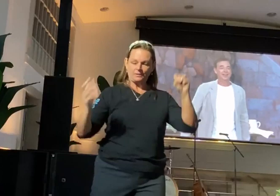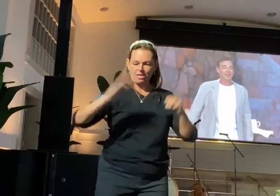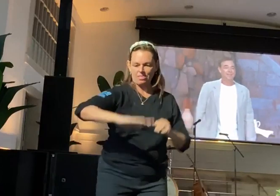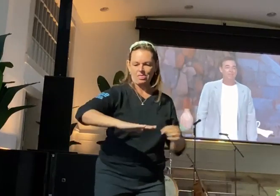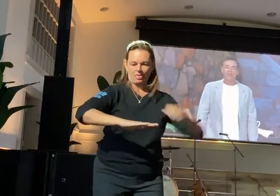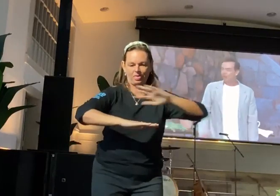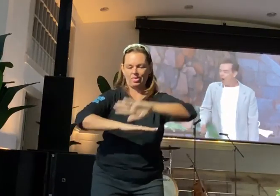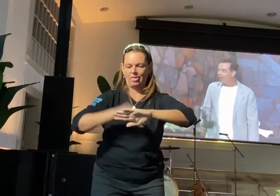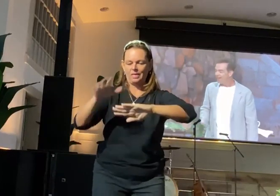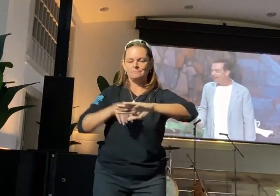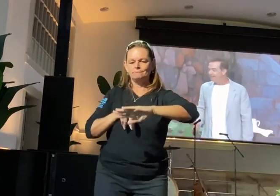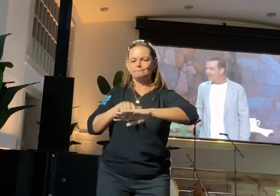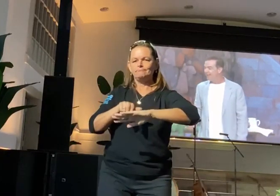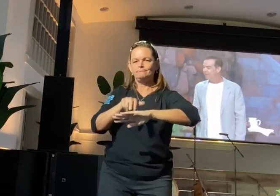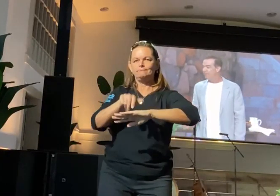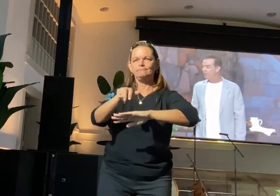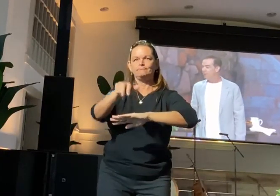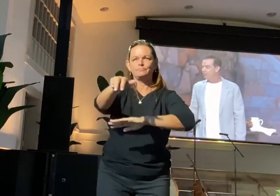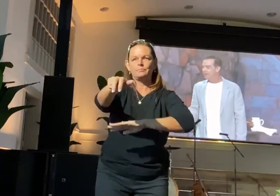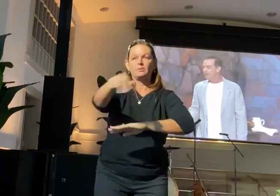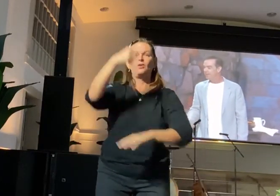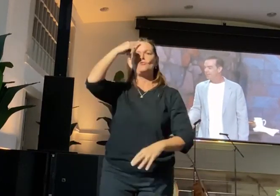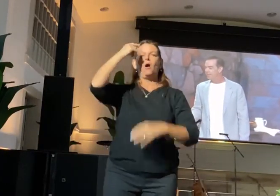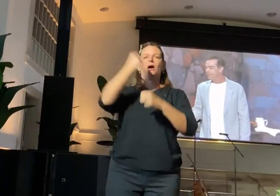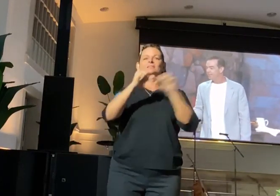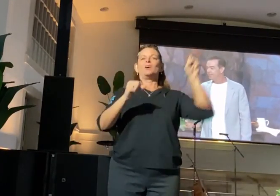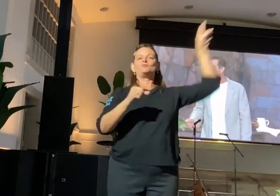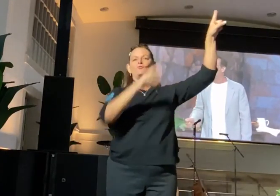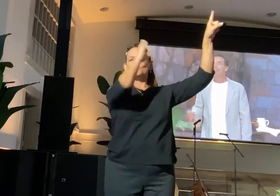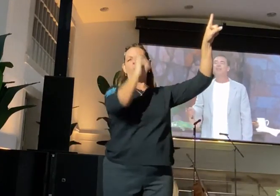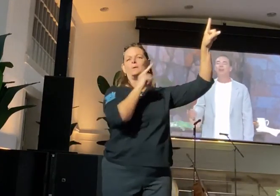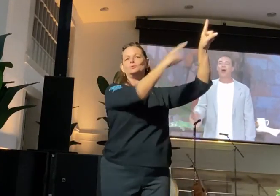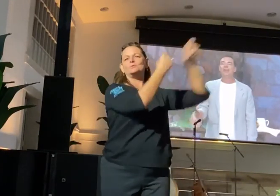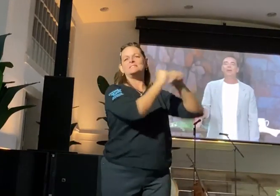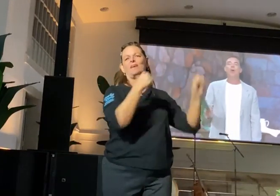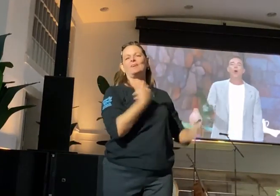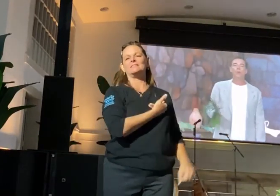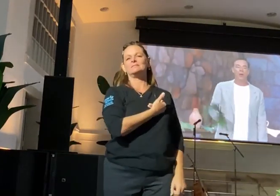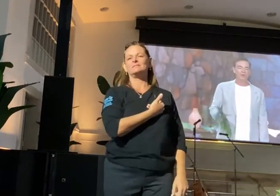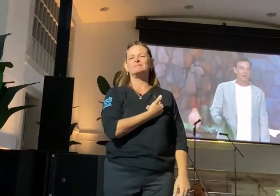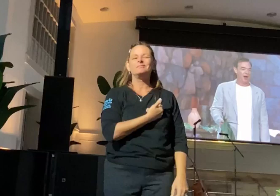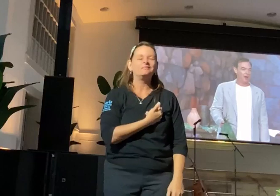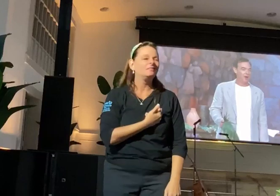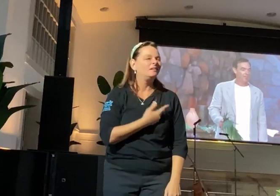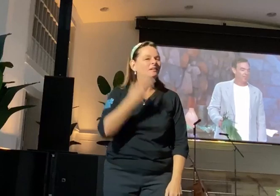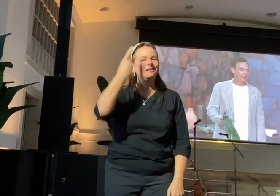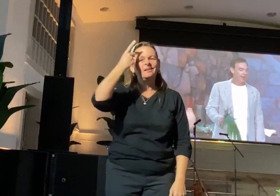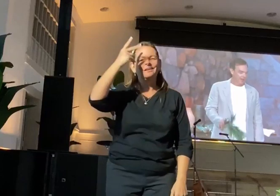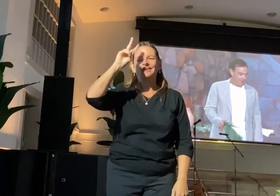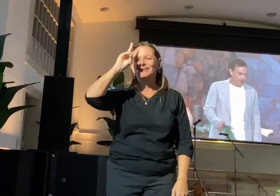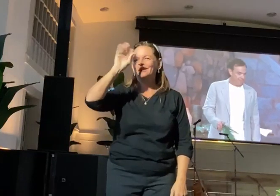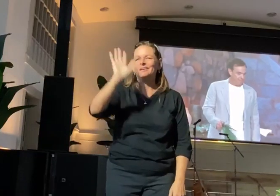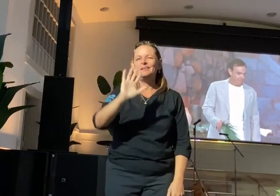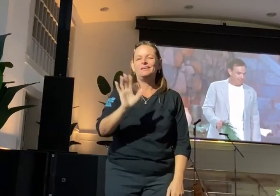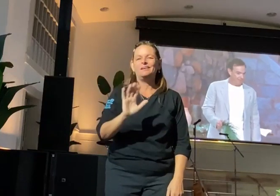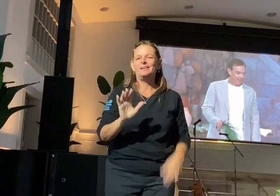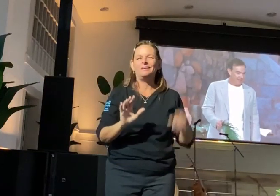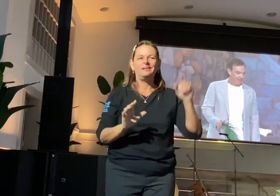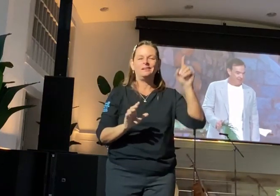saving." They thought they needed saving from the Romans. They thought that Rome was their